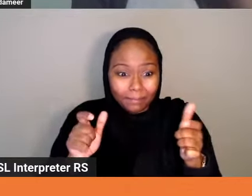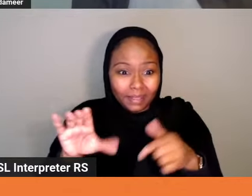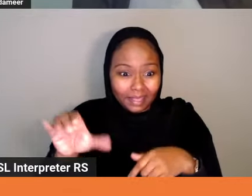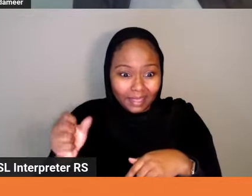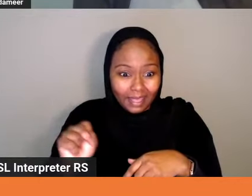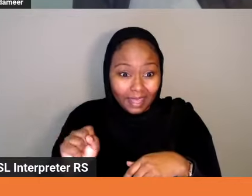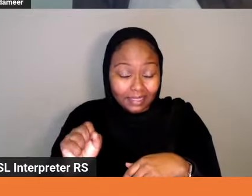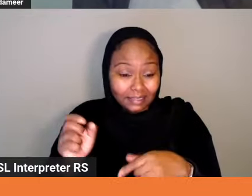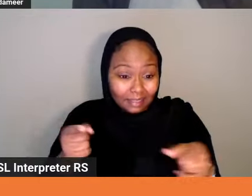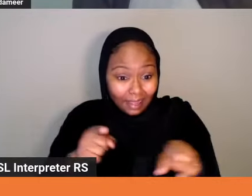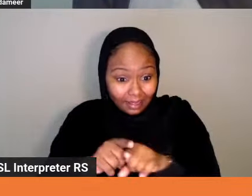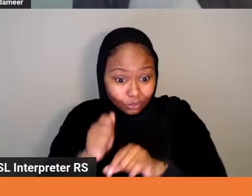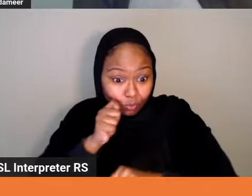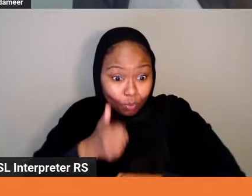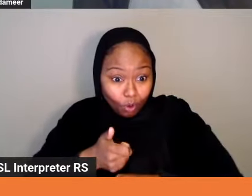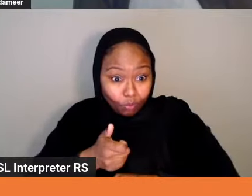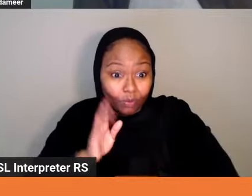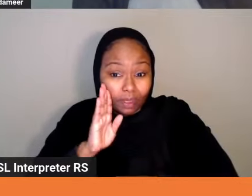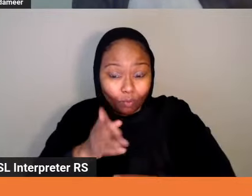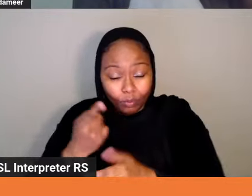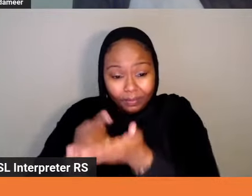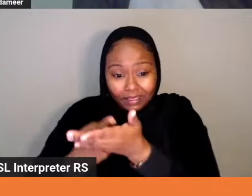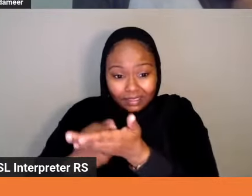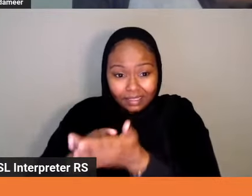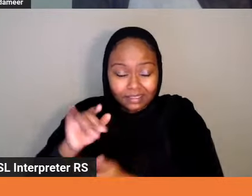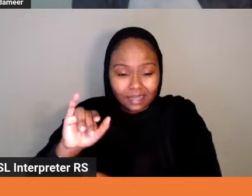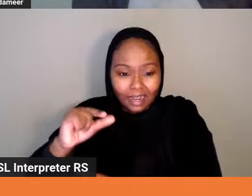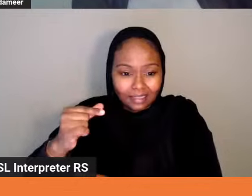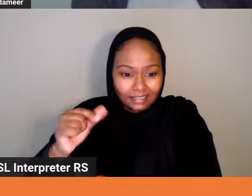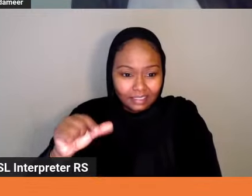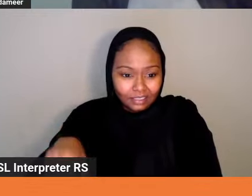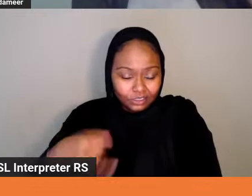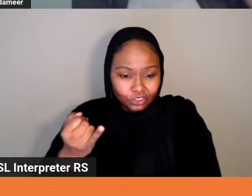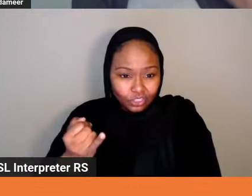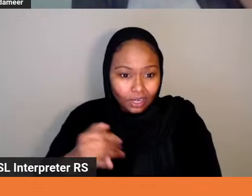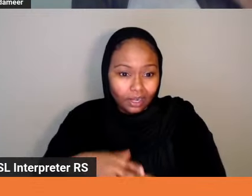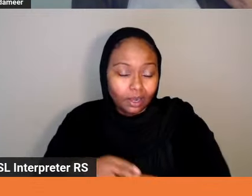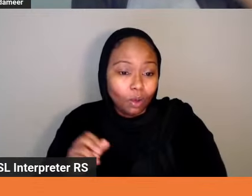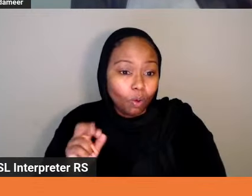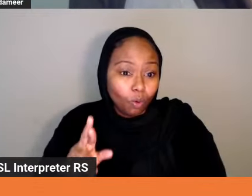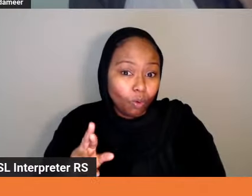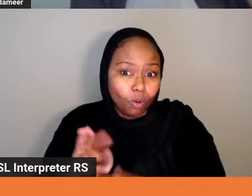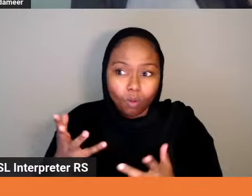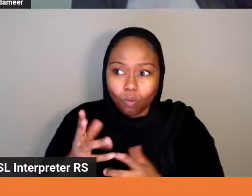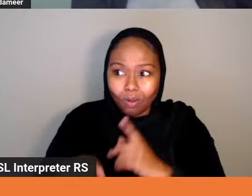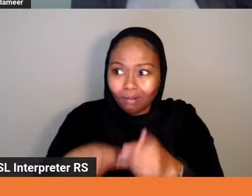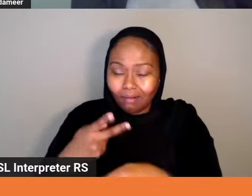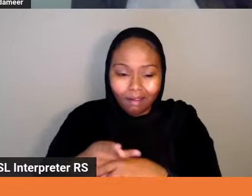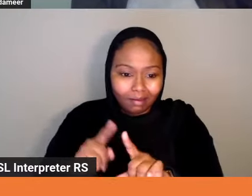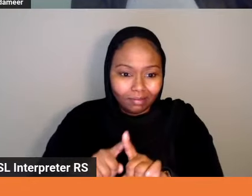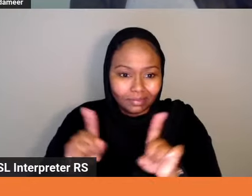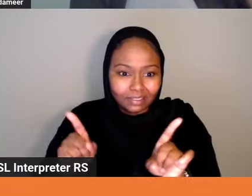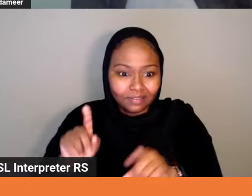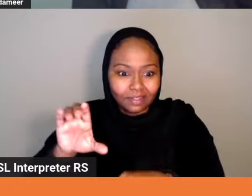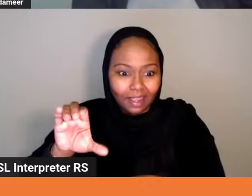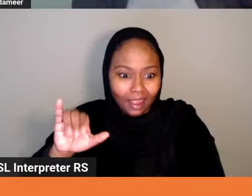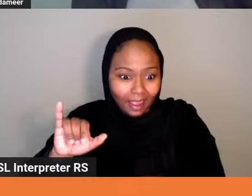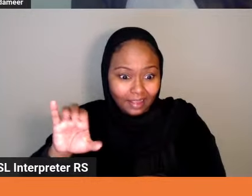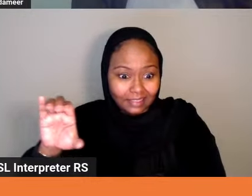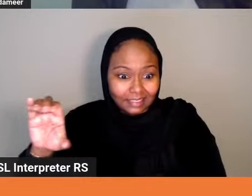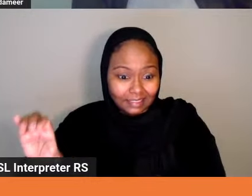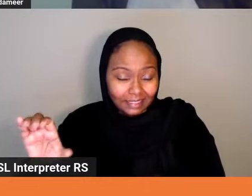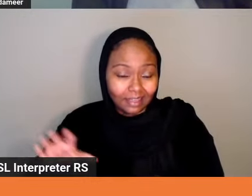that should be discussed in the ICJ, or what kind of a difference that the ICC as